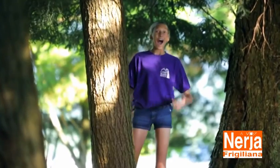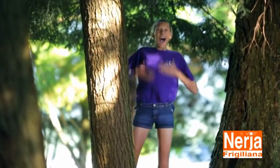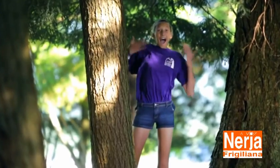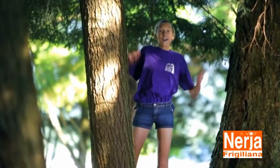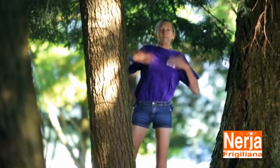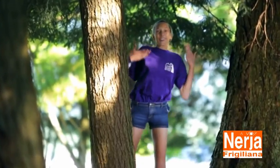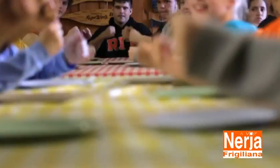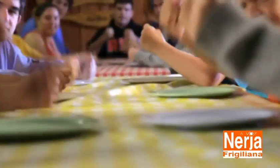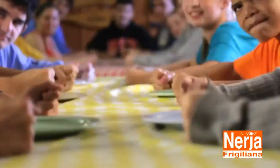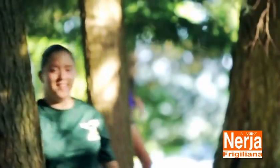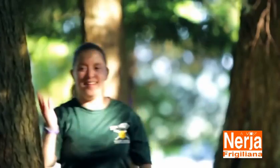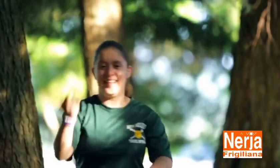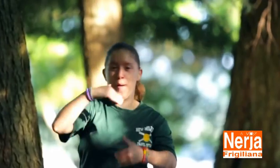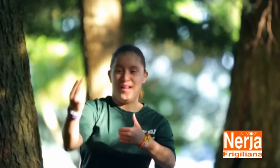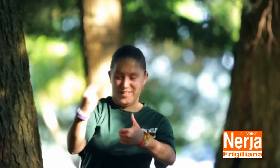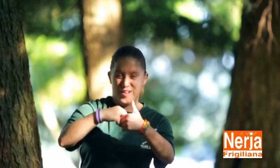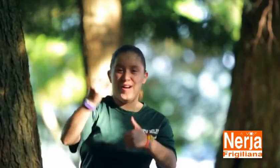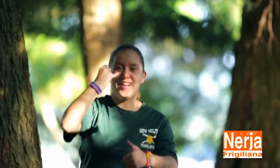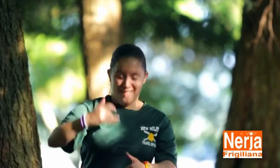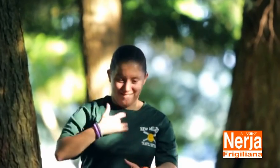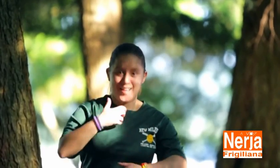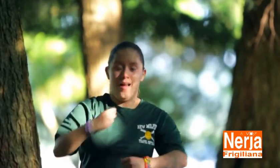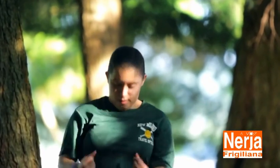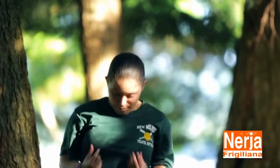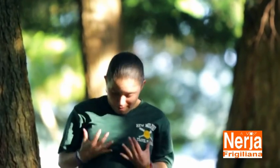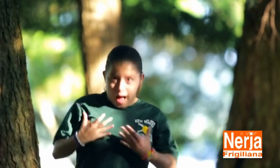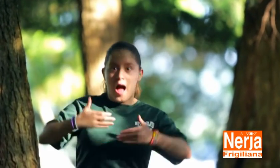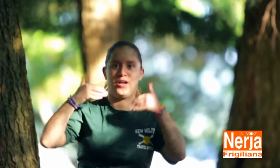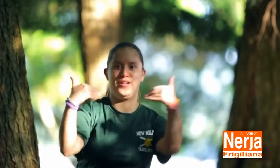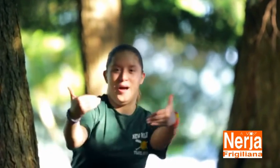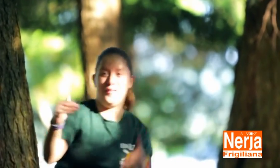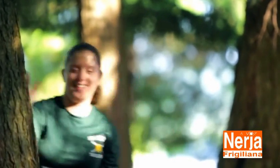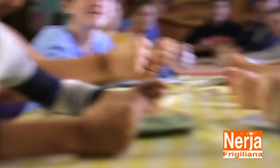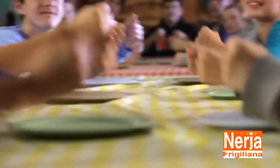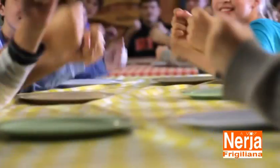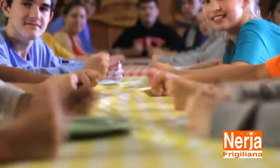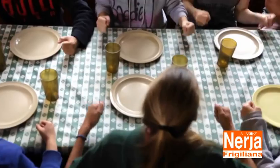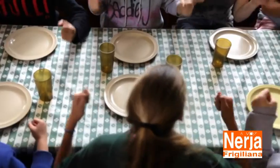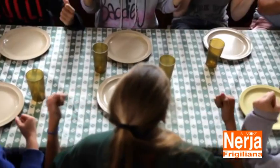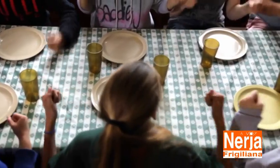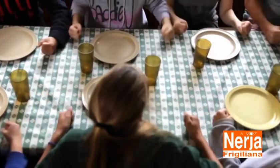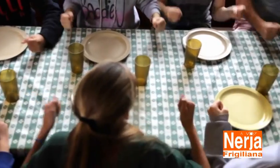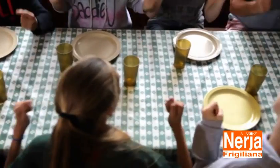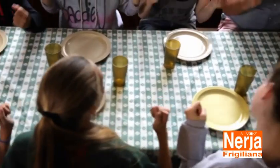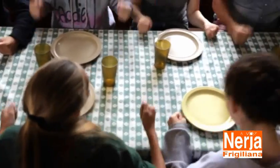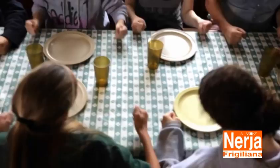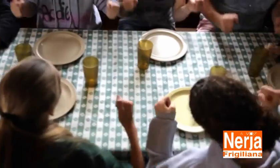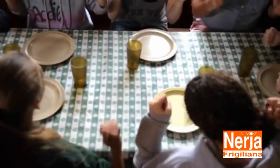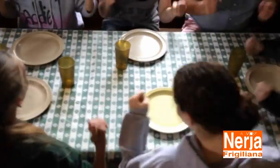said, clap along if you feel like a room without a roof. Clap